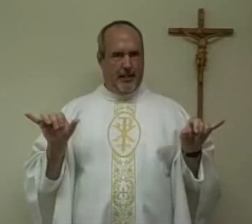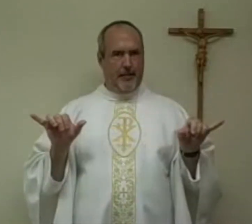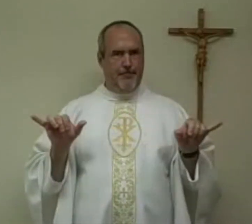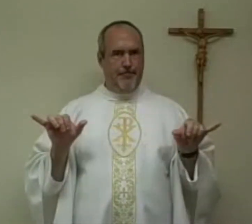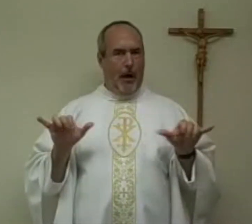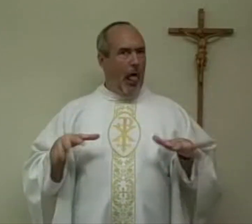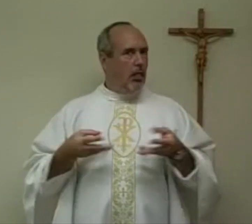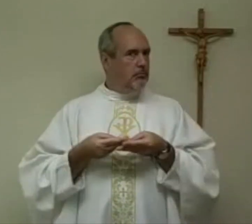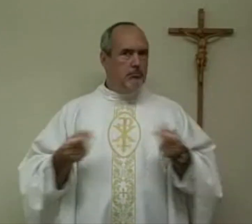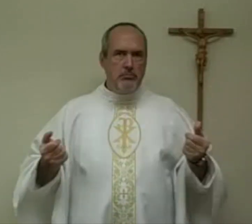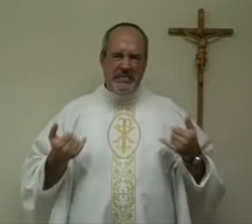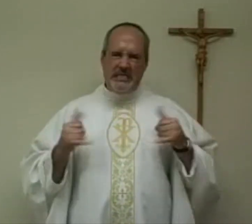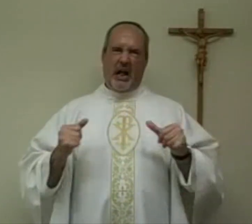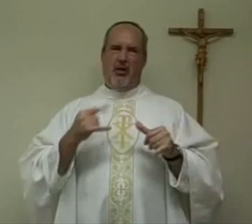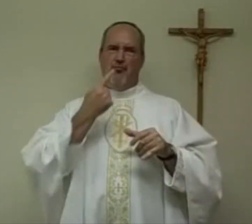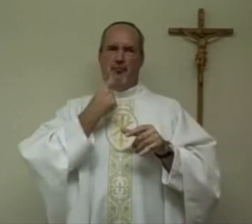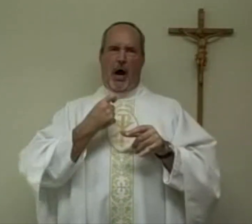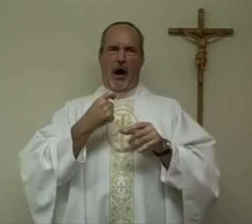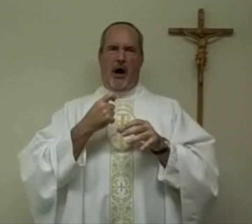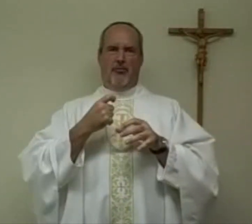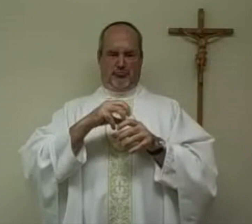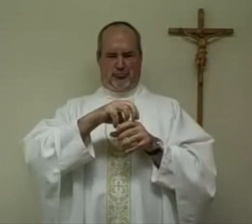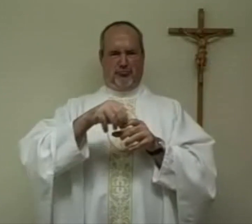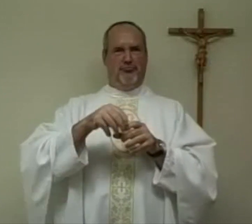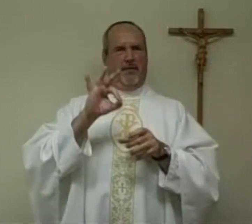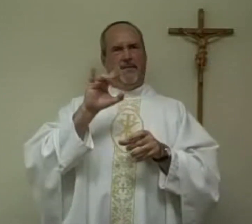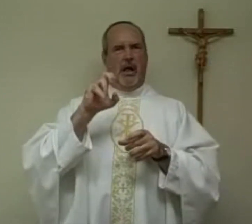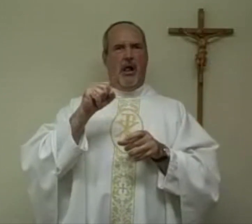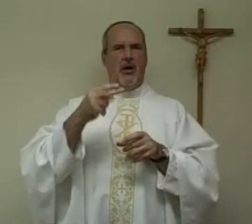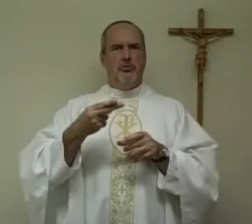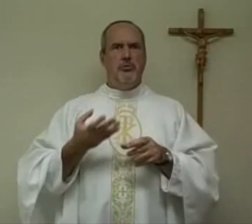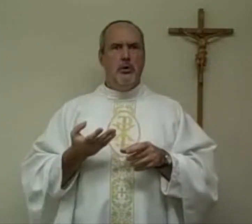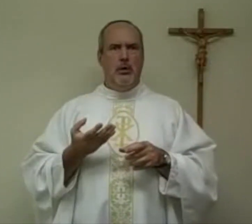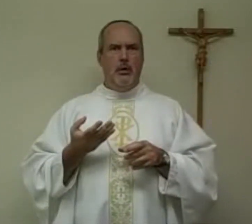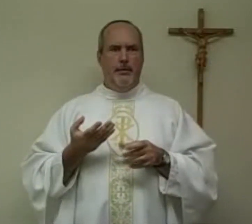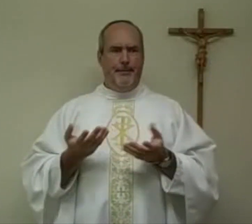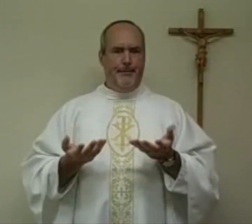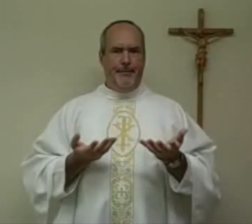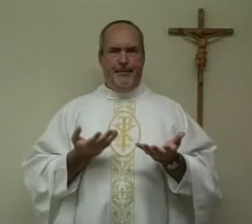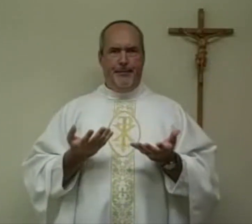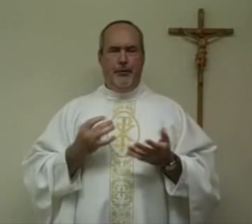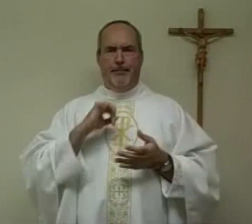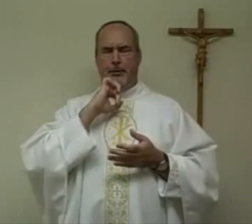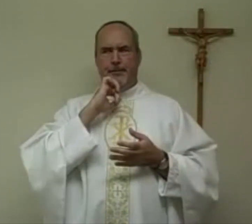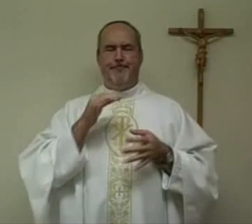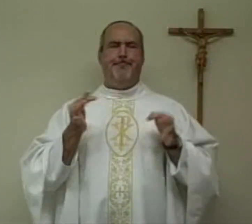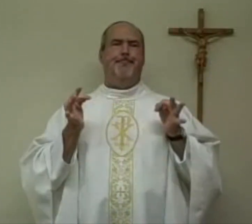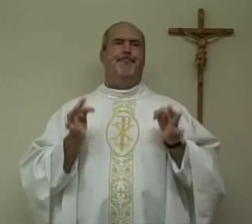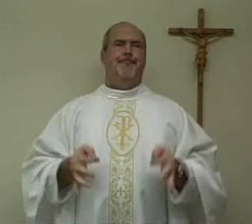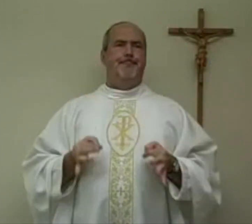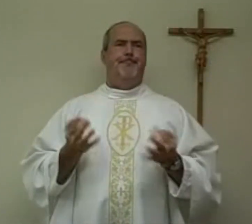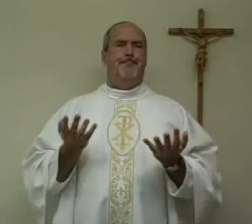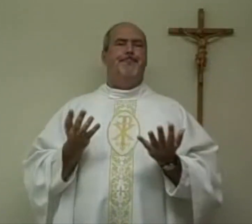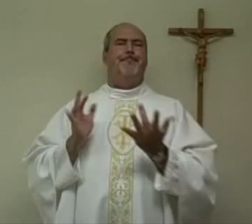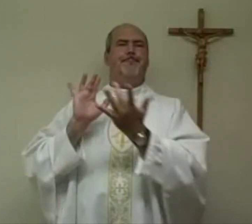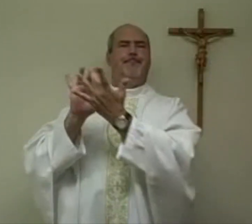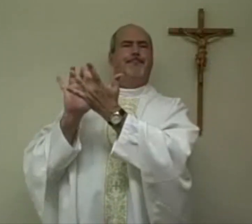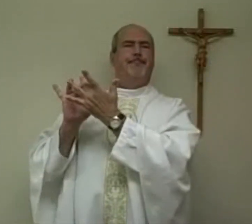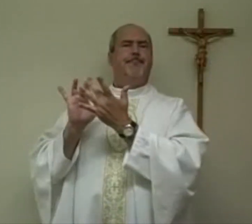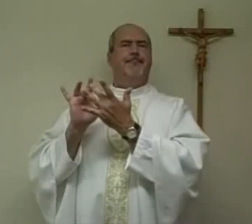month. So after a month, he took it out, and it still hadn't dissolved, and the red flesh was still around the edge. So they